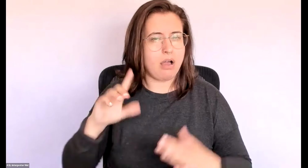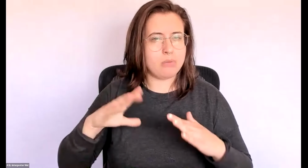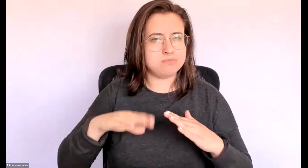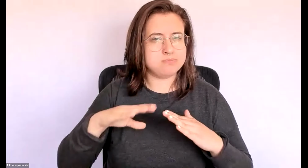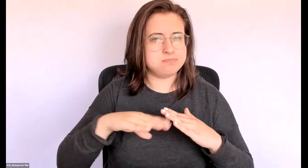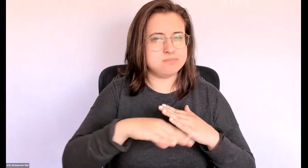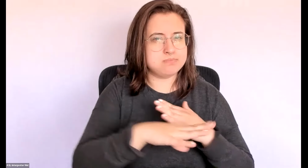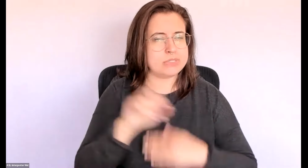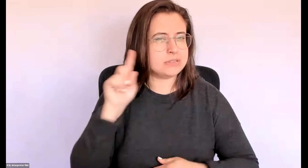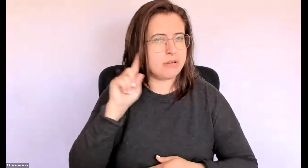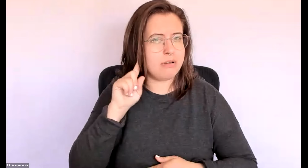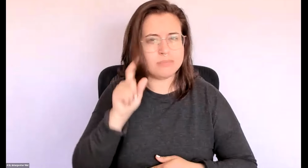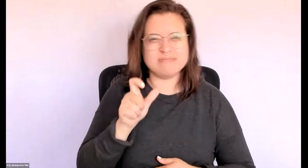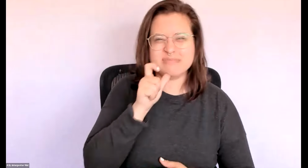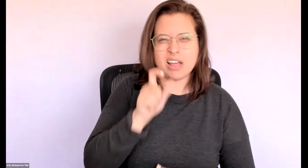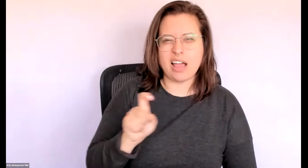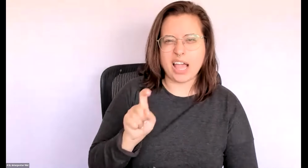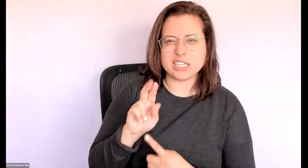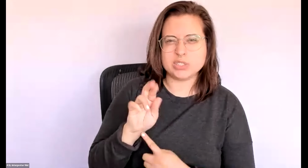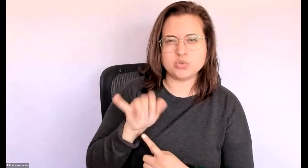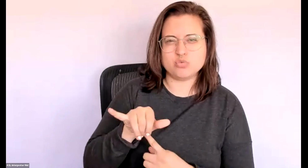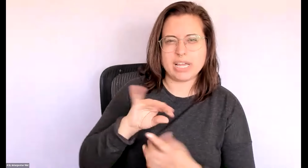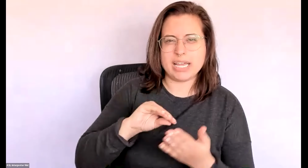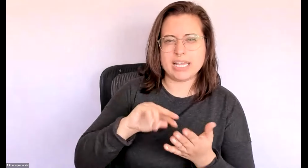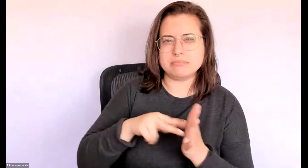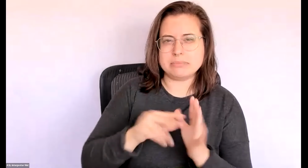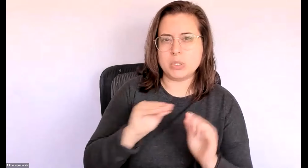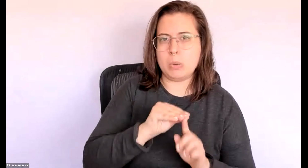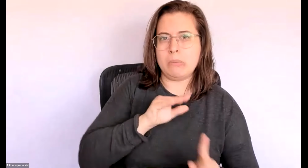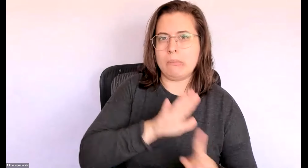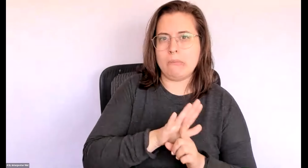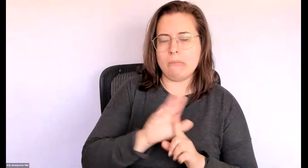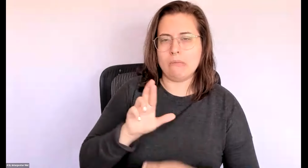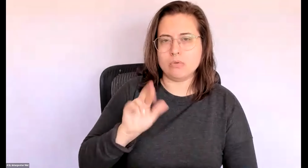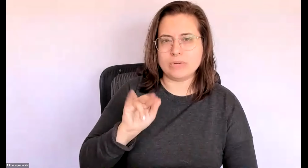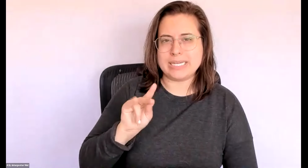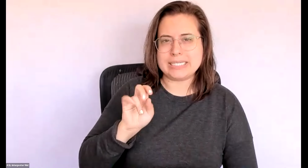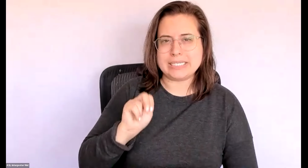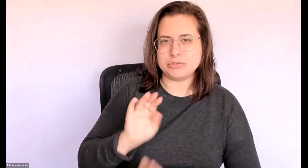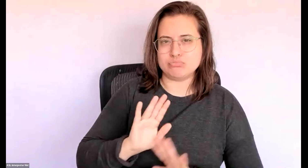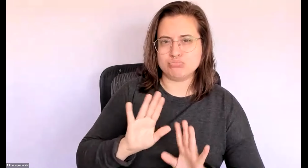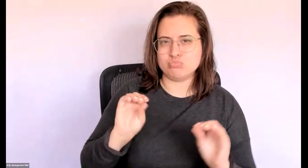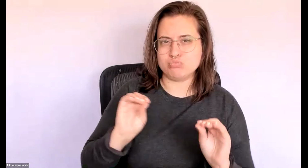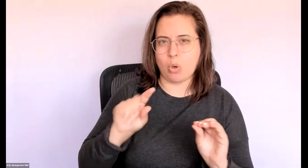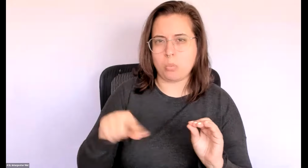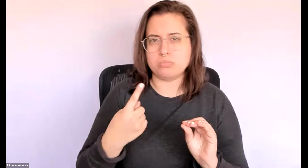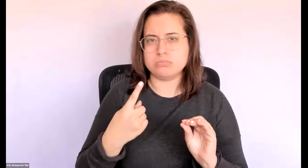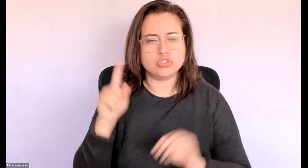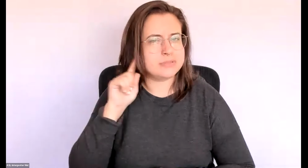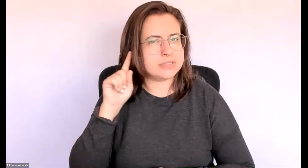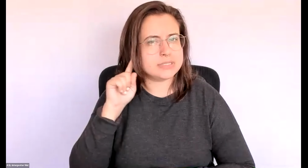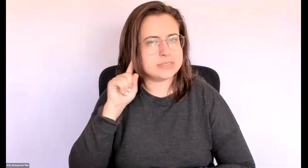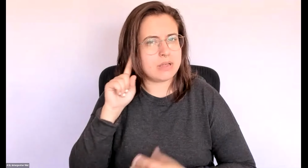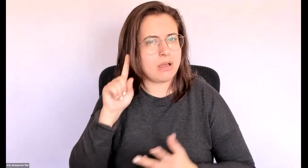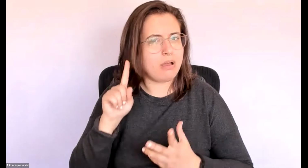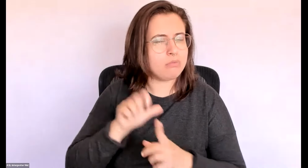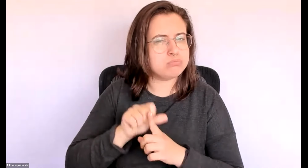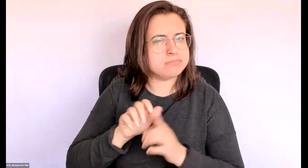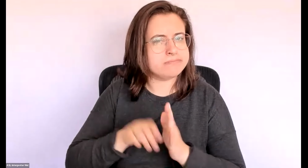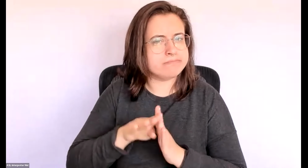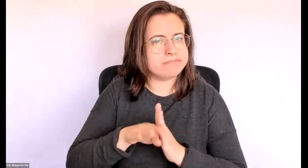no radiation exposure. The primary function of a breast